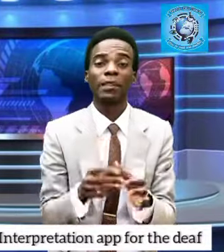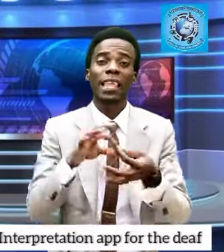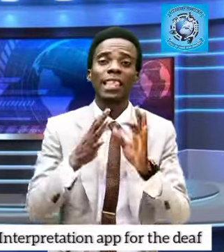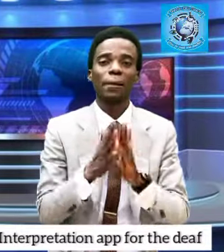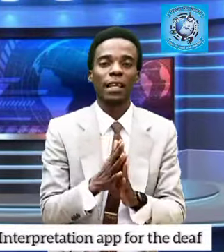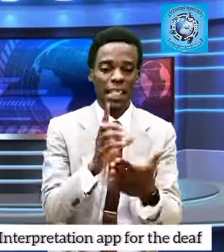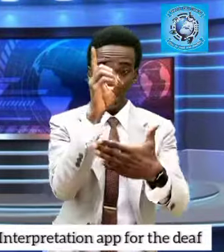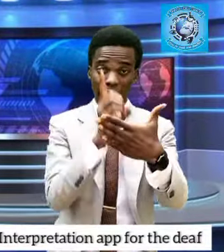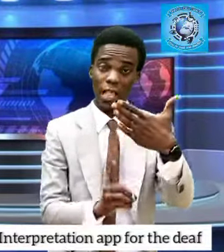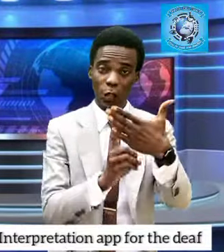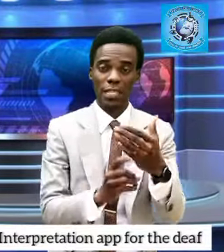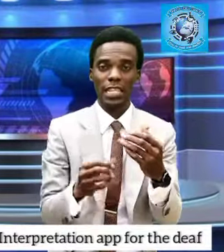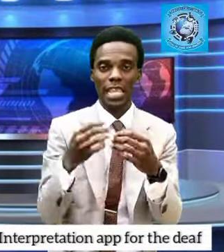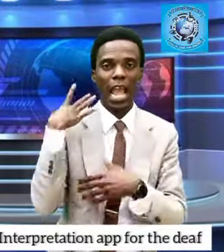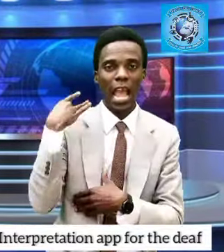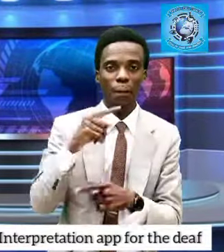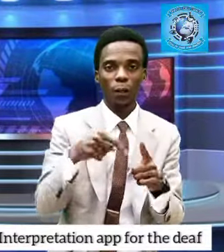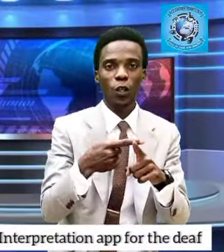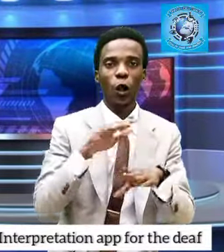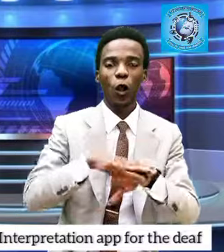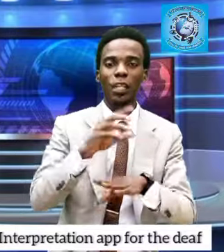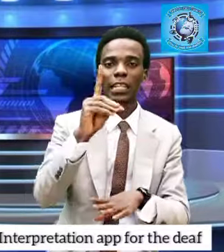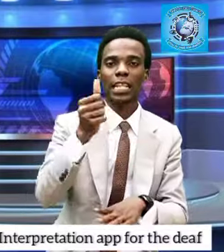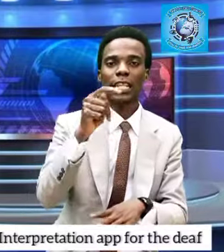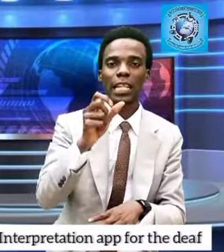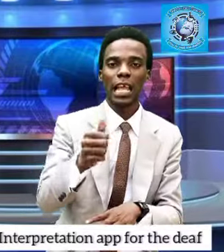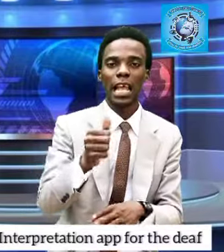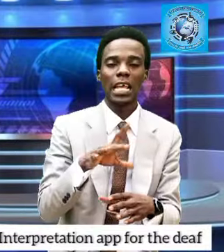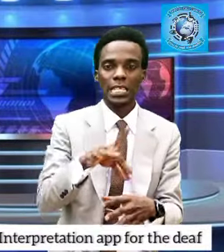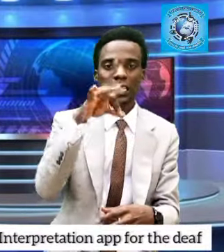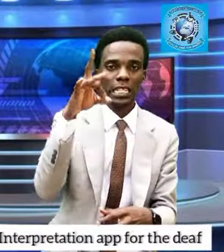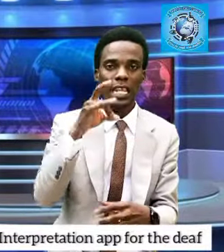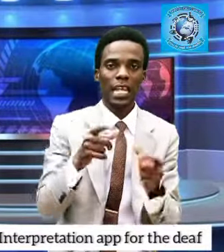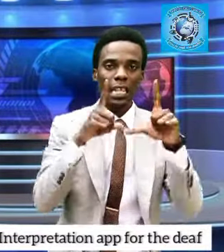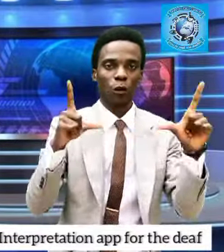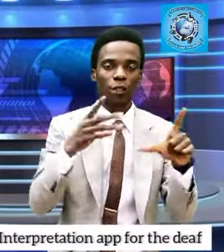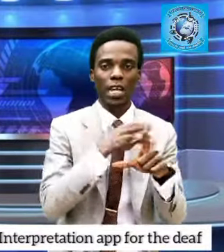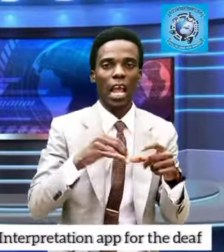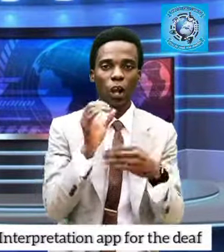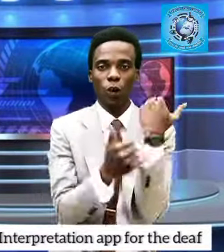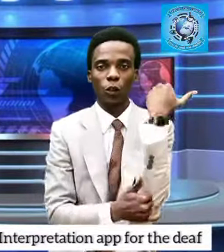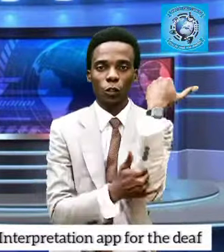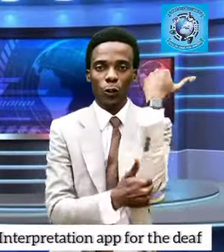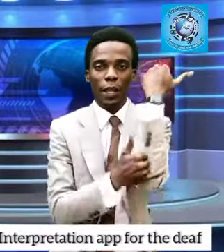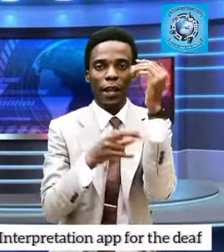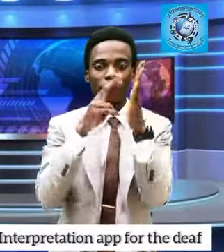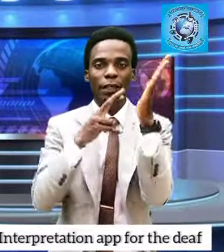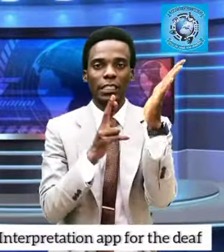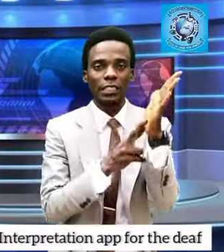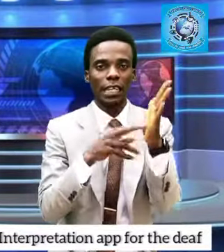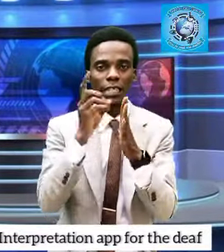Interpreters download the app when on data, select language and country, register details to create